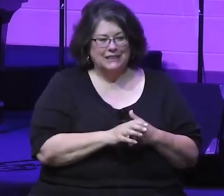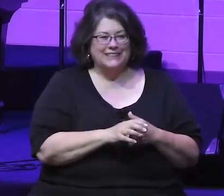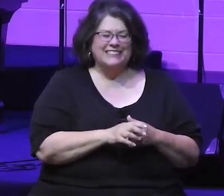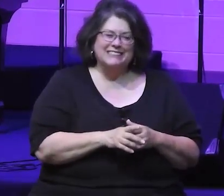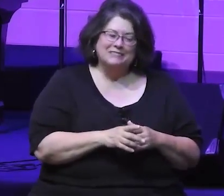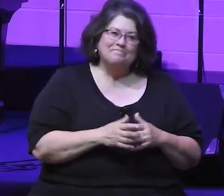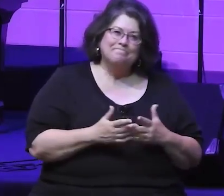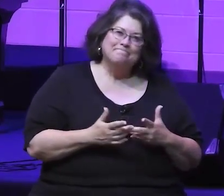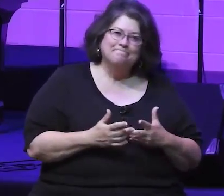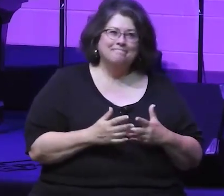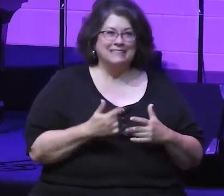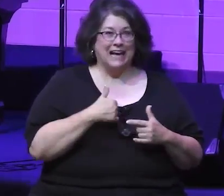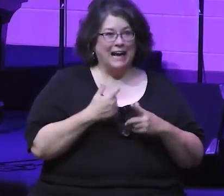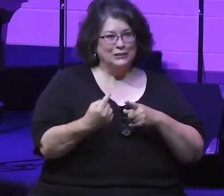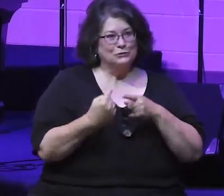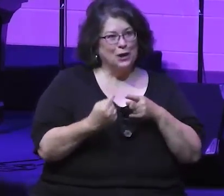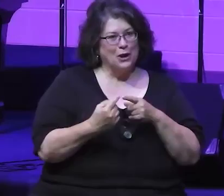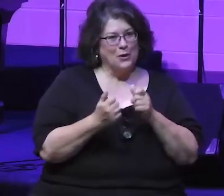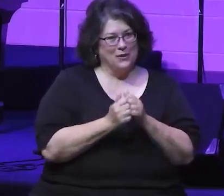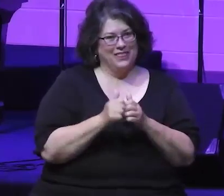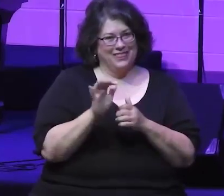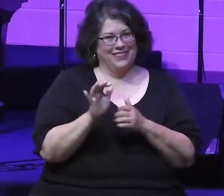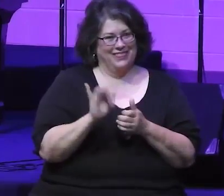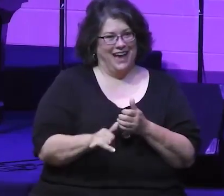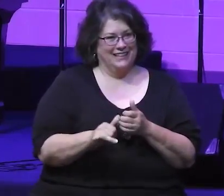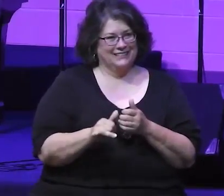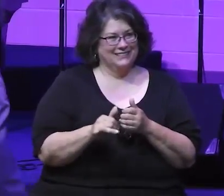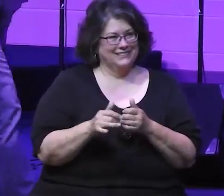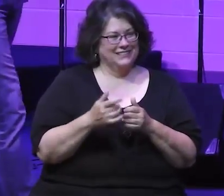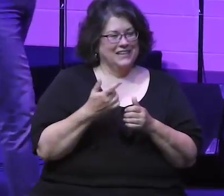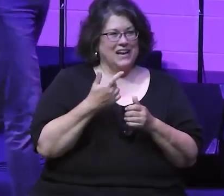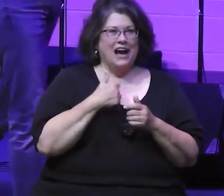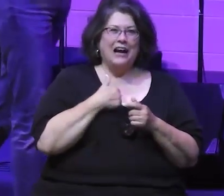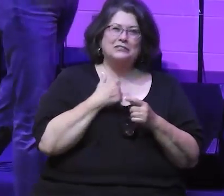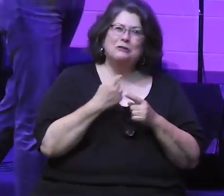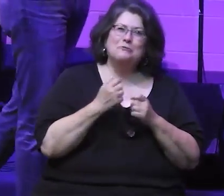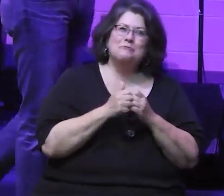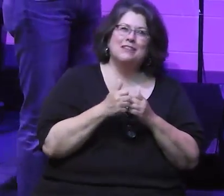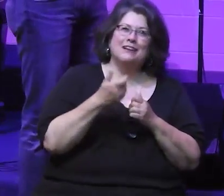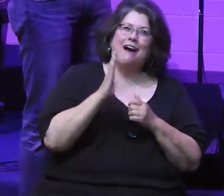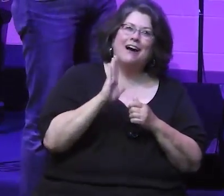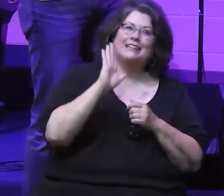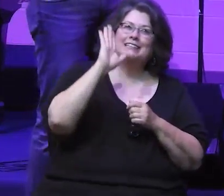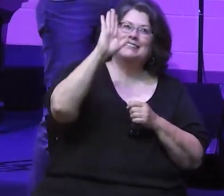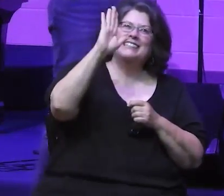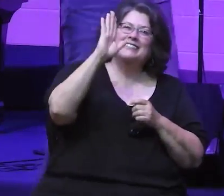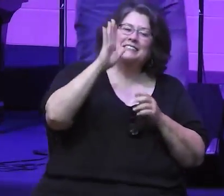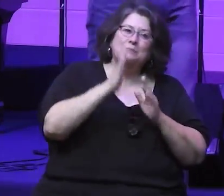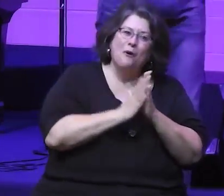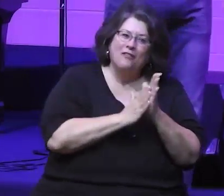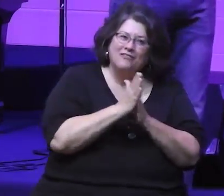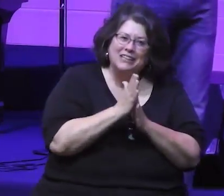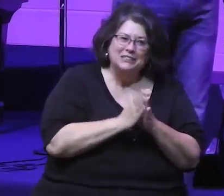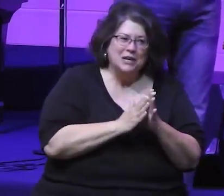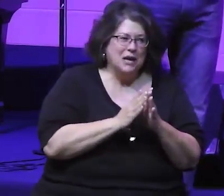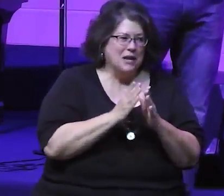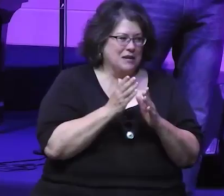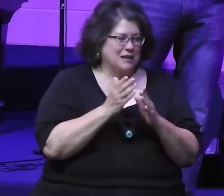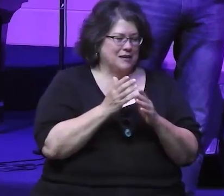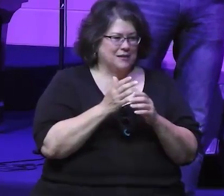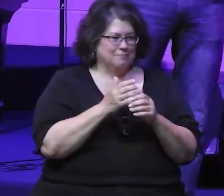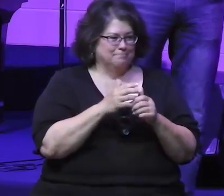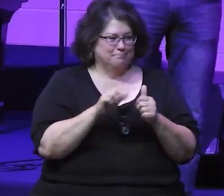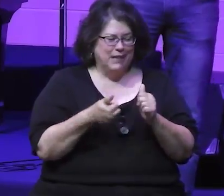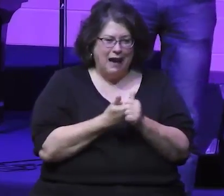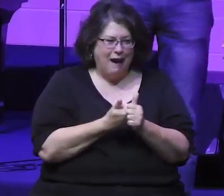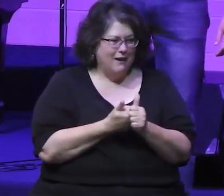God, which is there are certain things that I look at when I look around the world and I see them to be a mess. They seem unjust. I